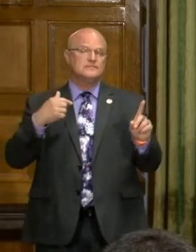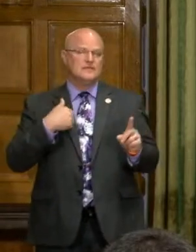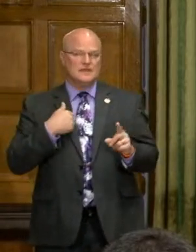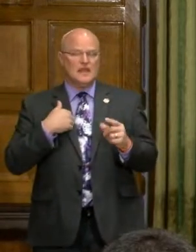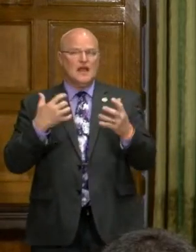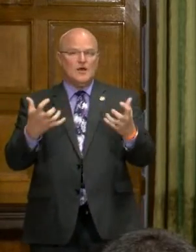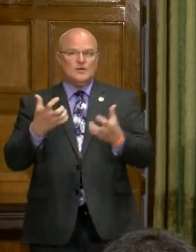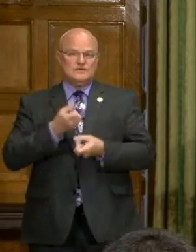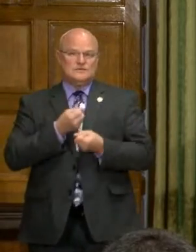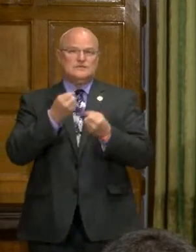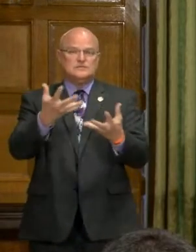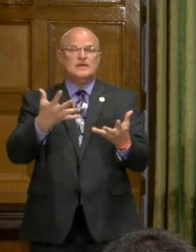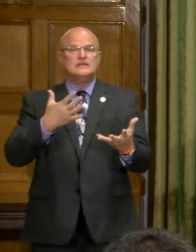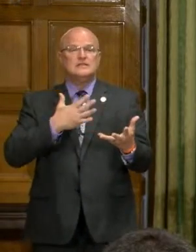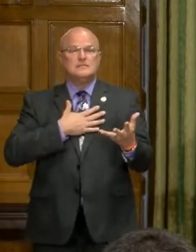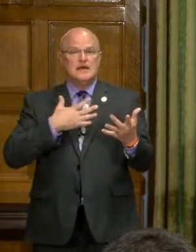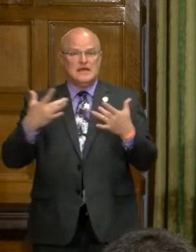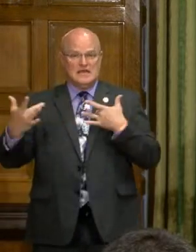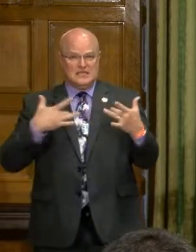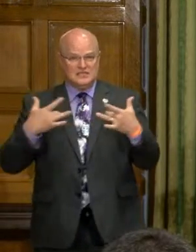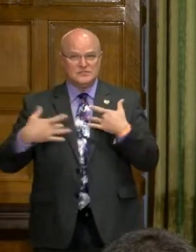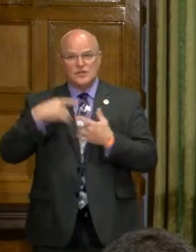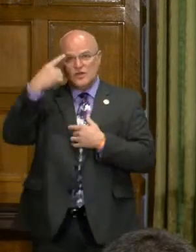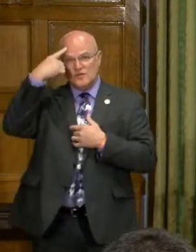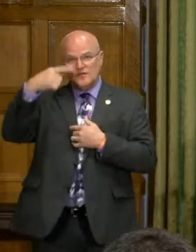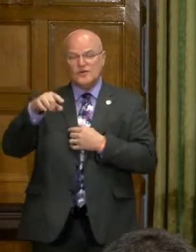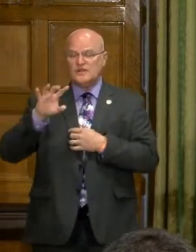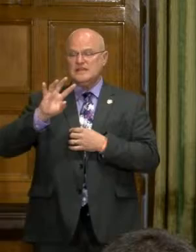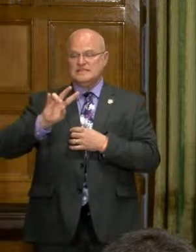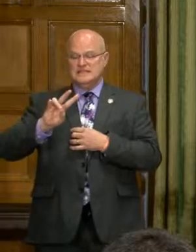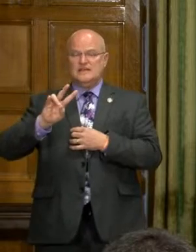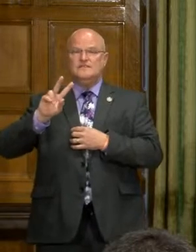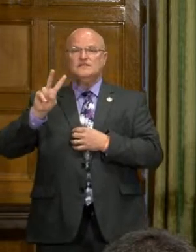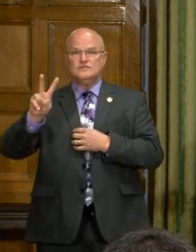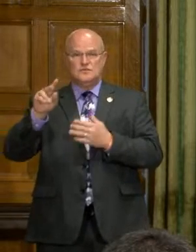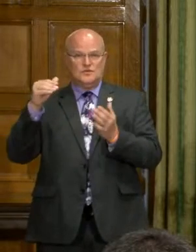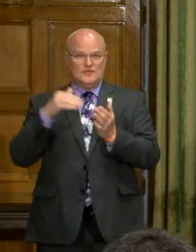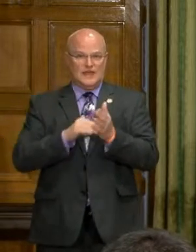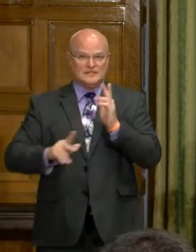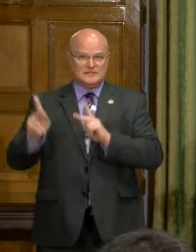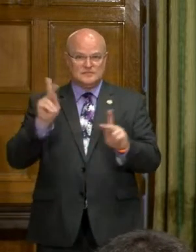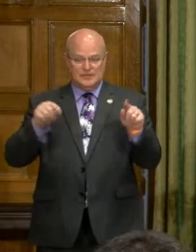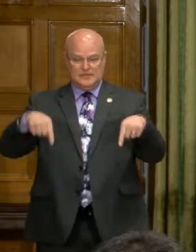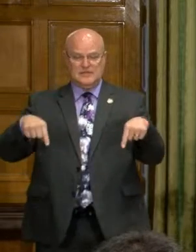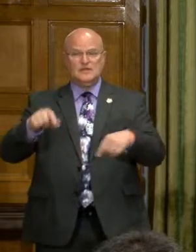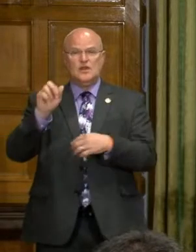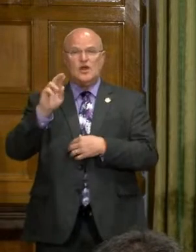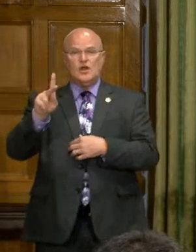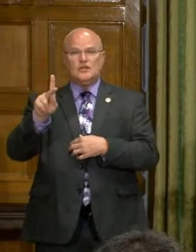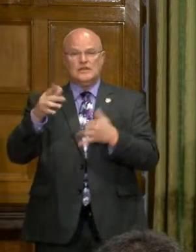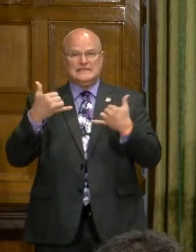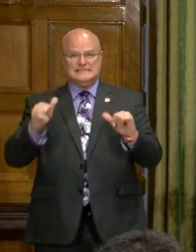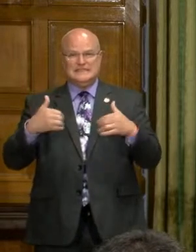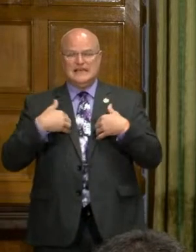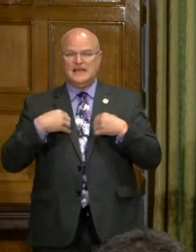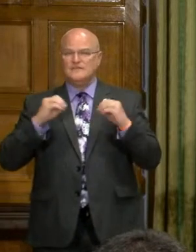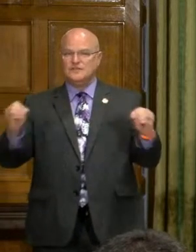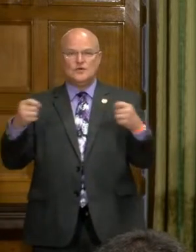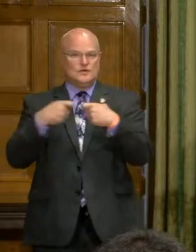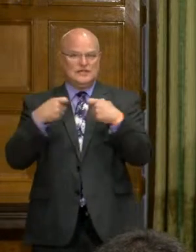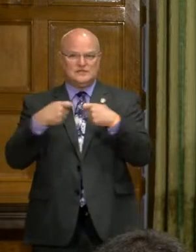did want to express my concern for the 72,000 people in Arkansas that are still without